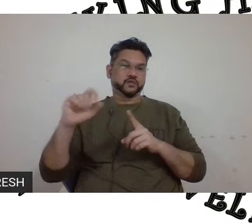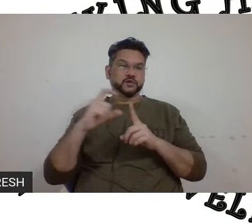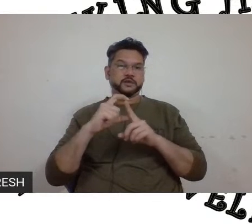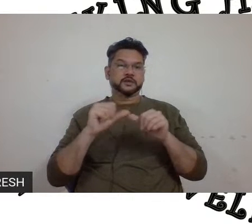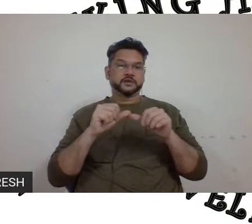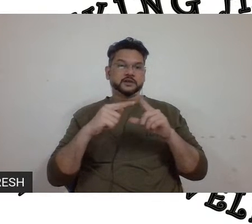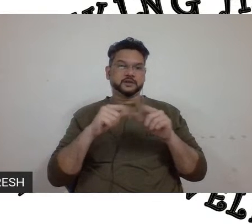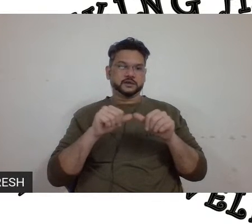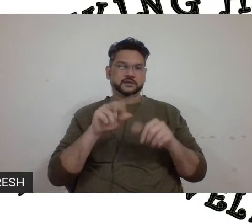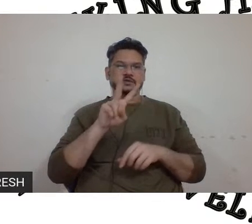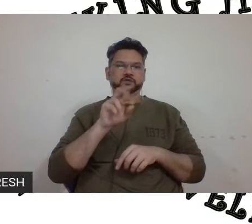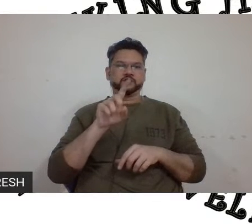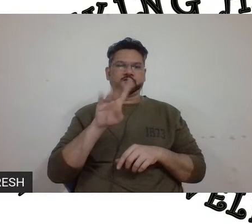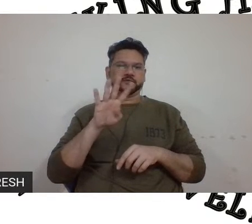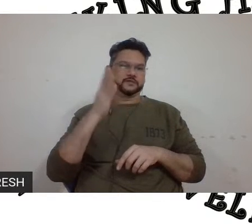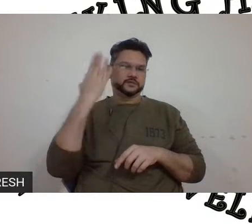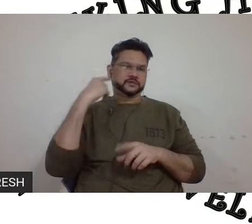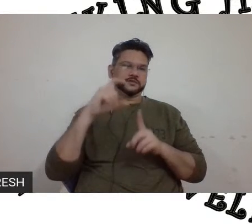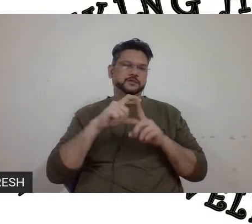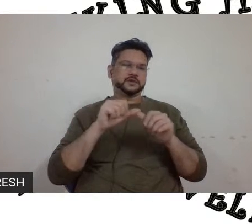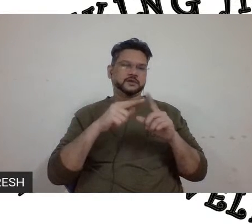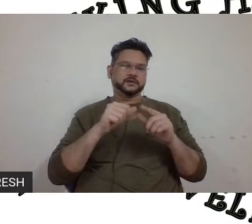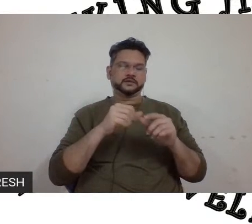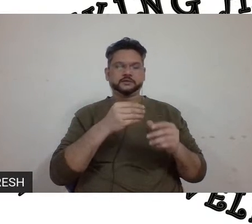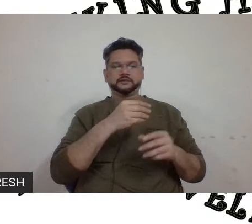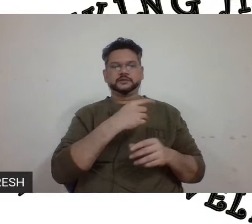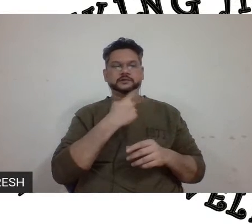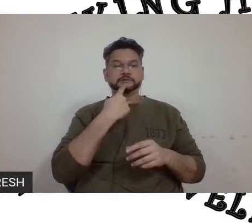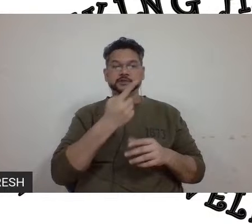mentioned that only 0.5%